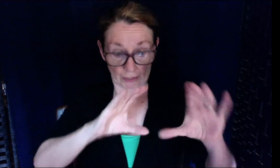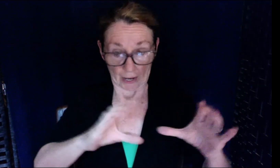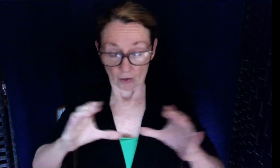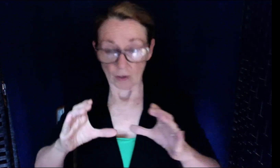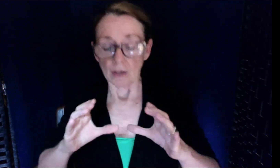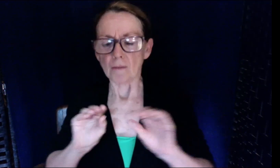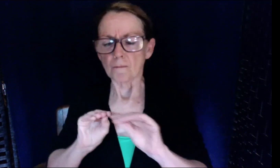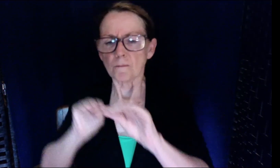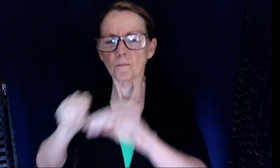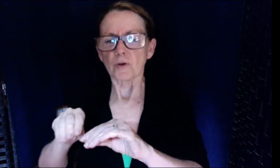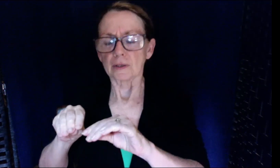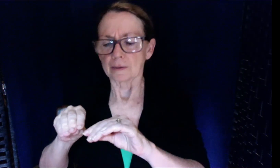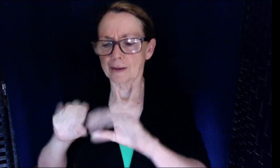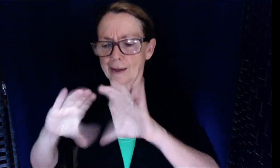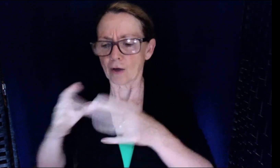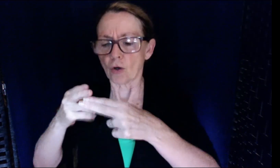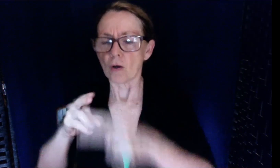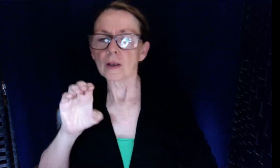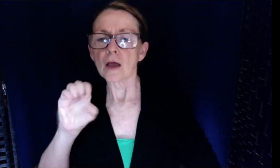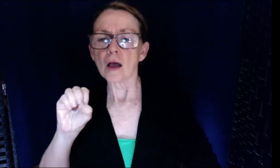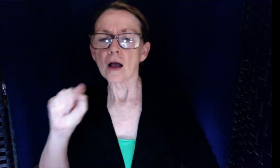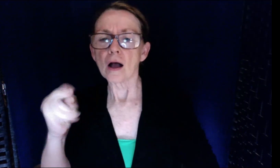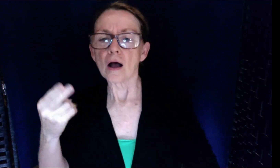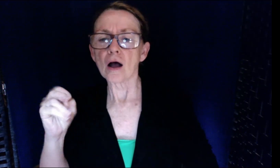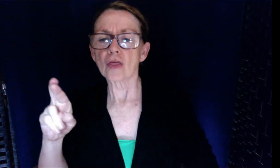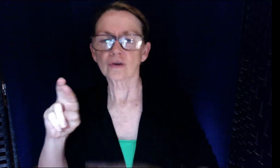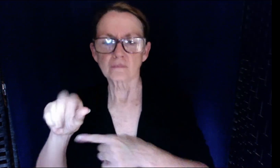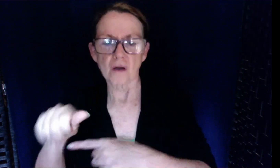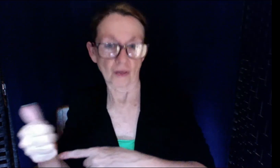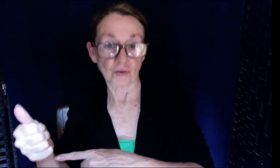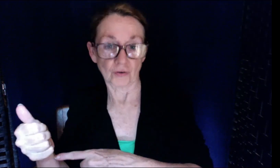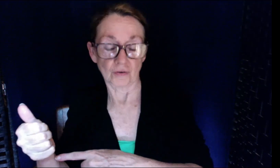when we get closer to the time, we can decide where to put them.